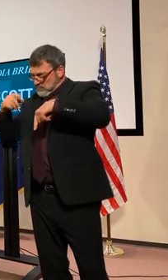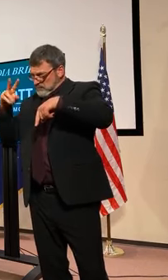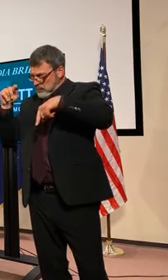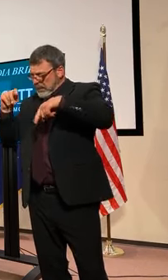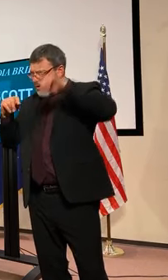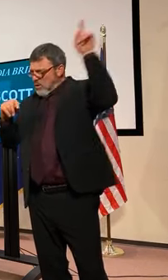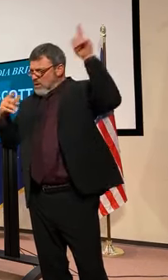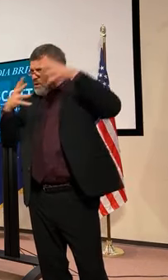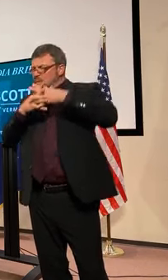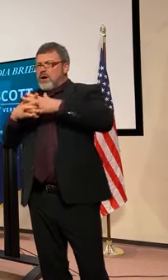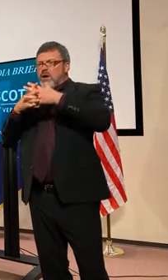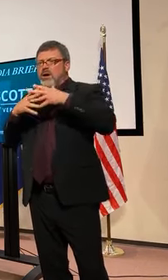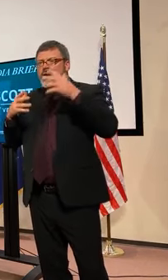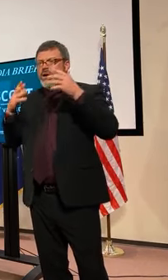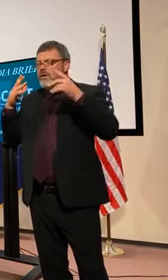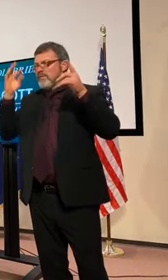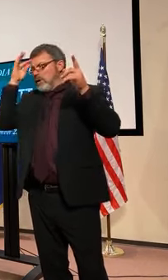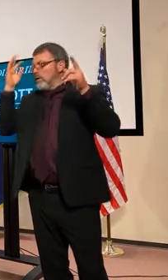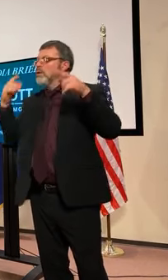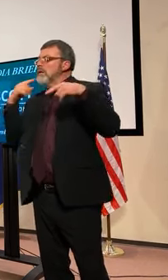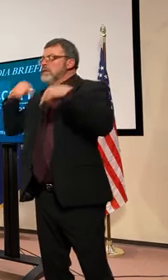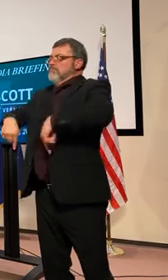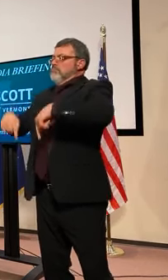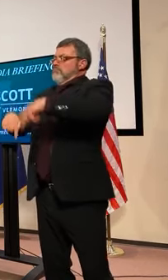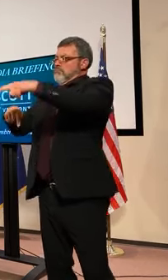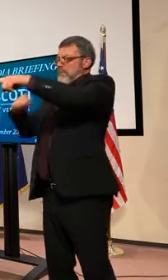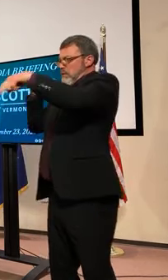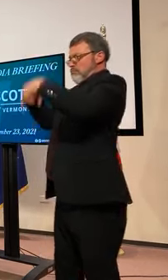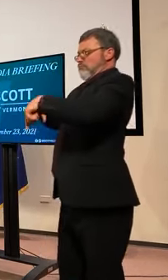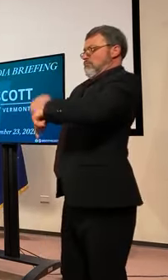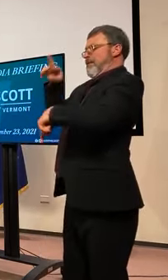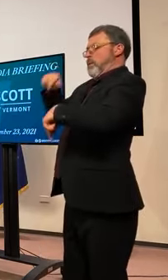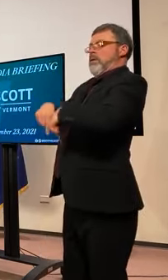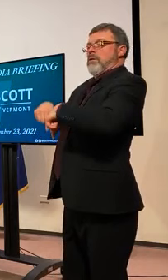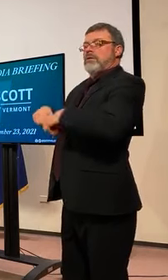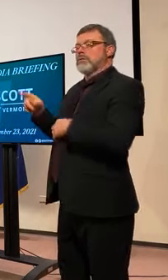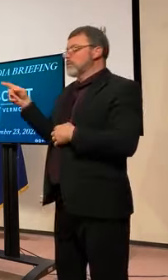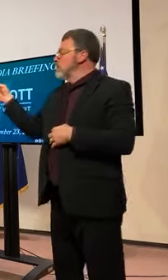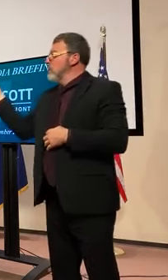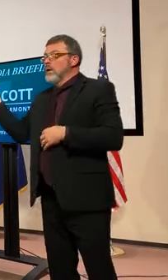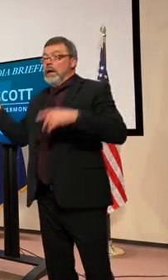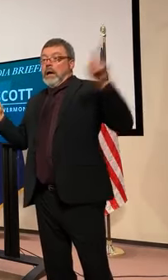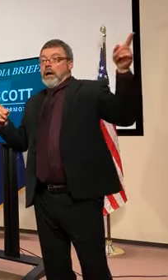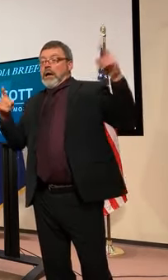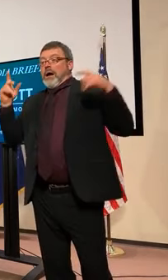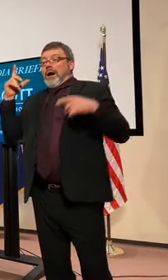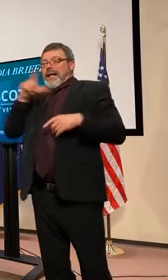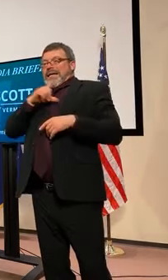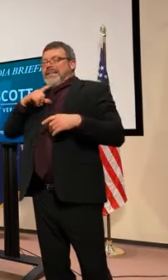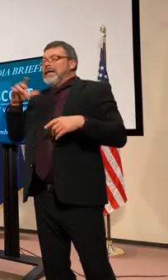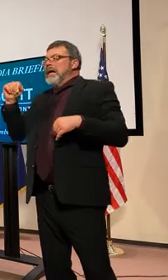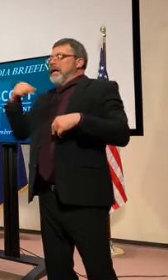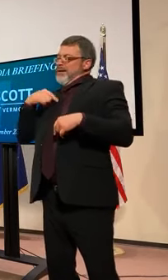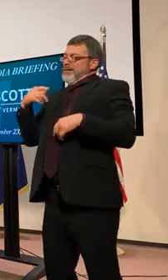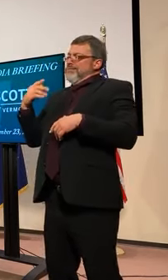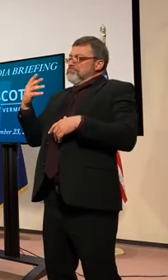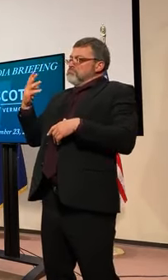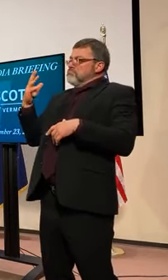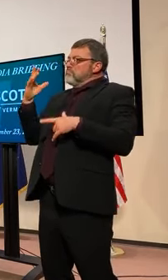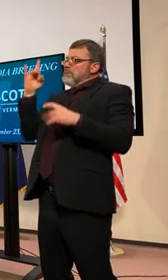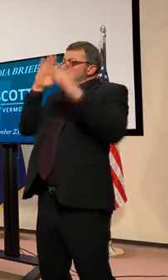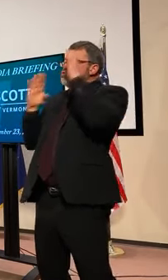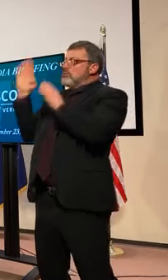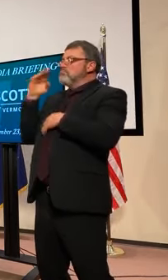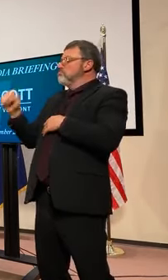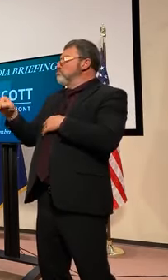because it probably will happen on both ends of the spectrum. I'm a bit concerned. There's so many. We'll learn